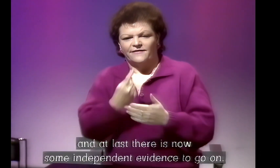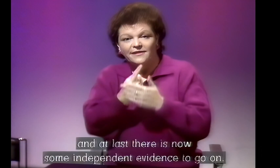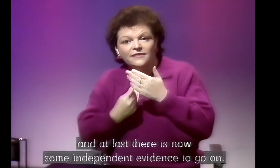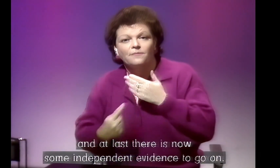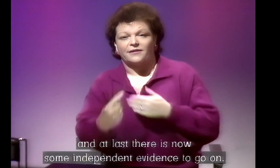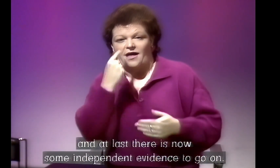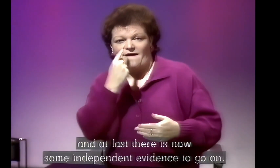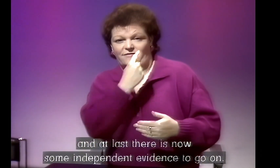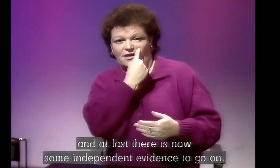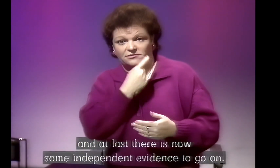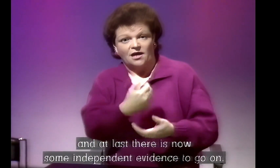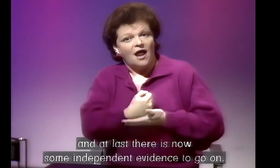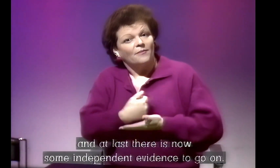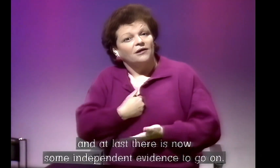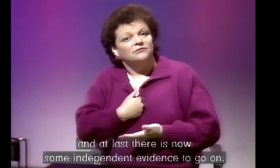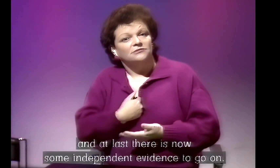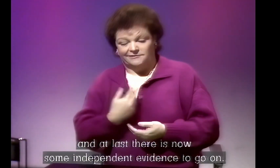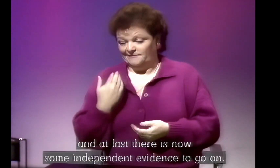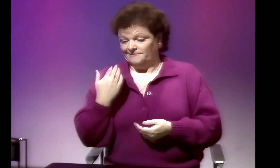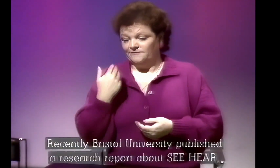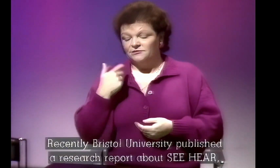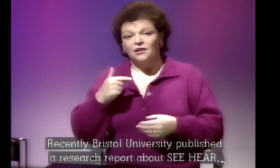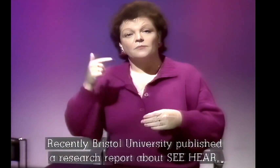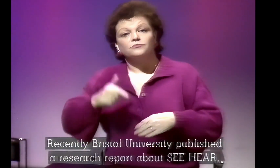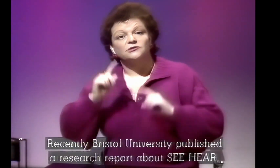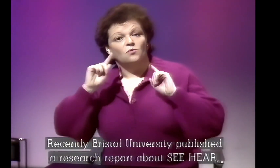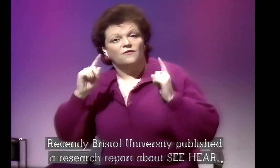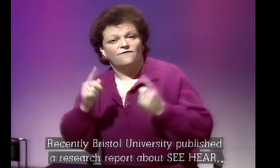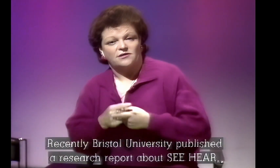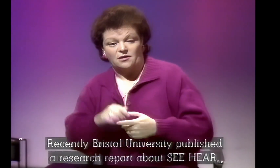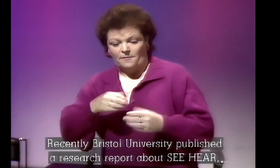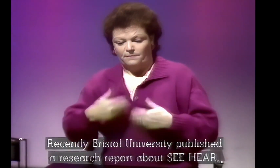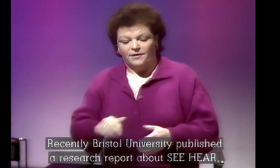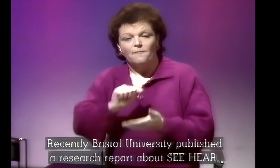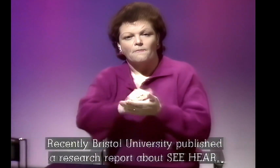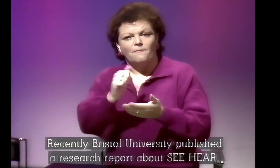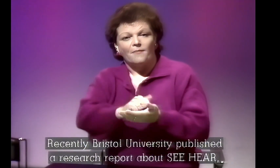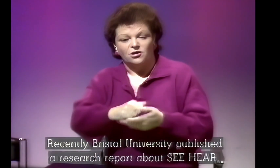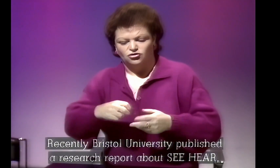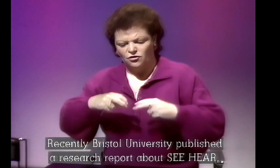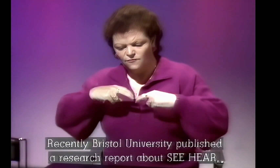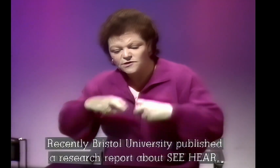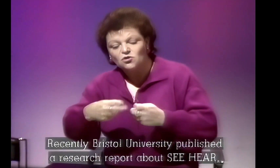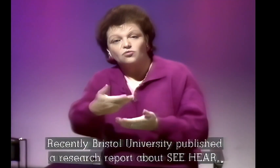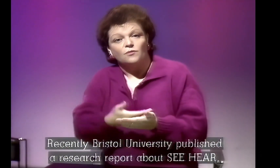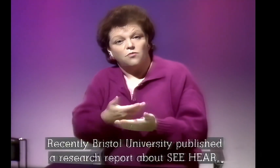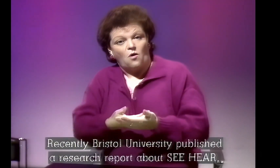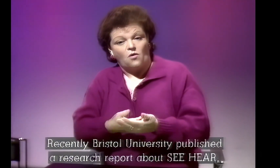there has been some independent evidence to go on. Recently, Bristol University published a research report about